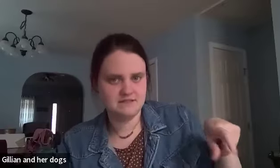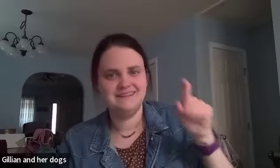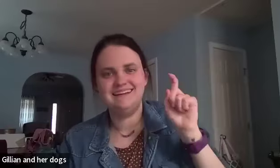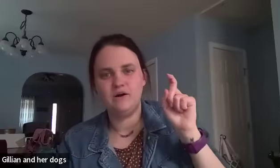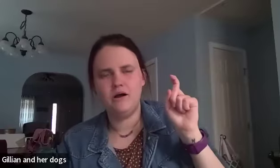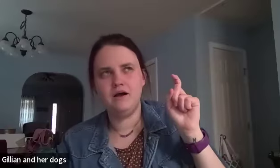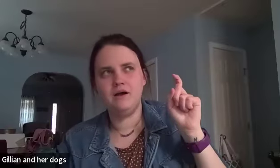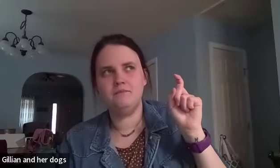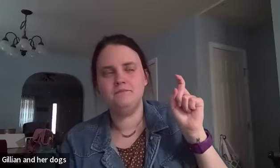Must.